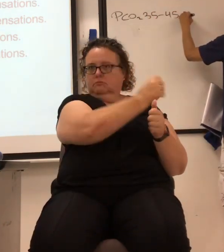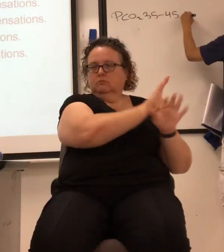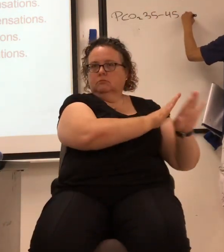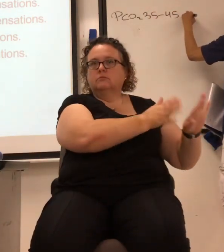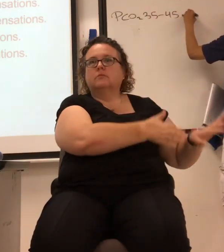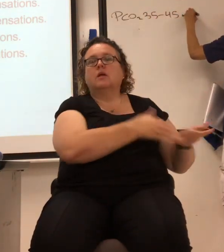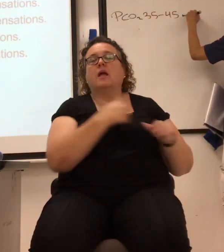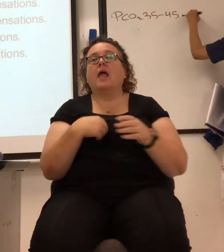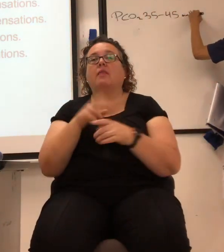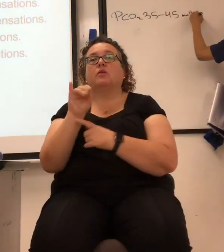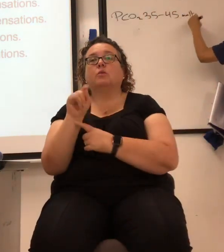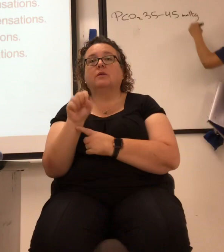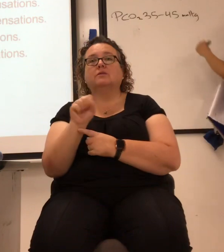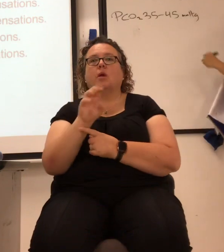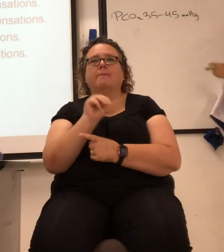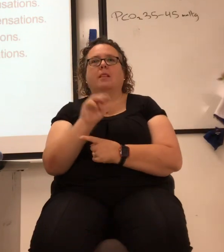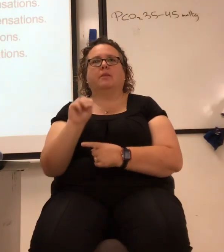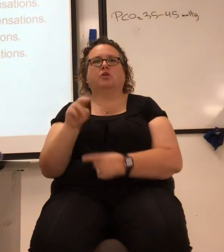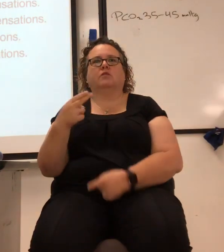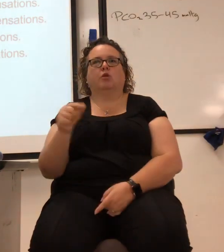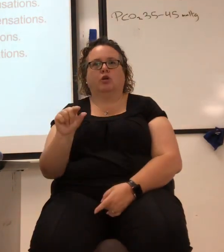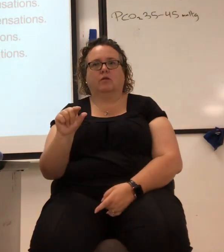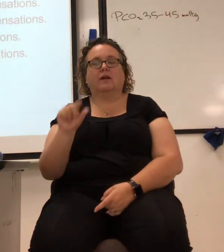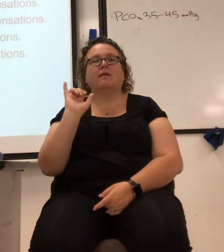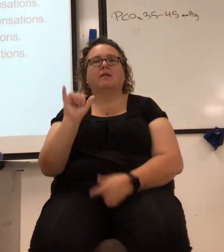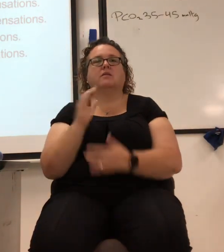so therefore memorize the normal values.